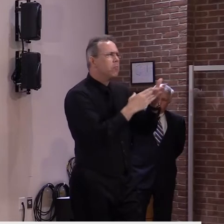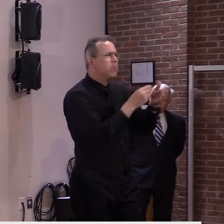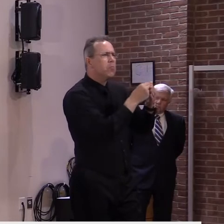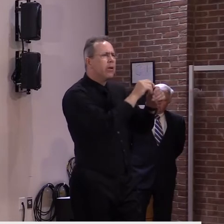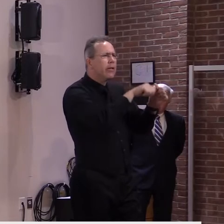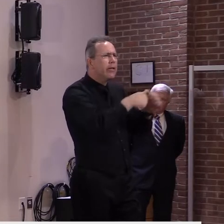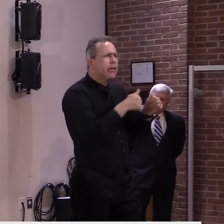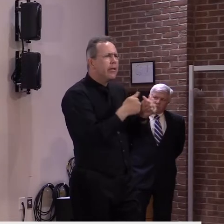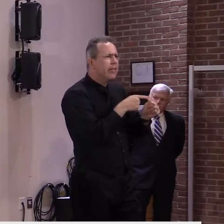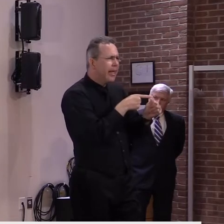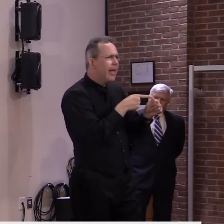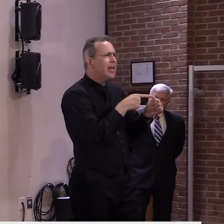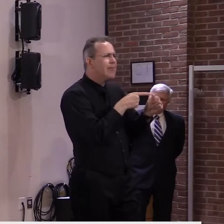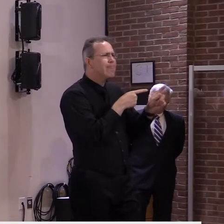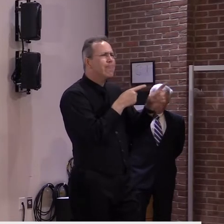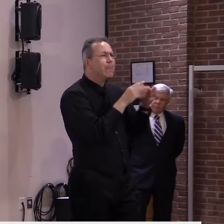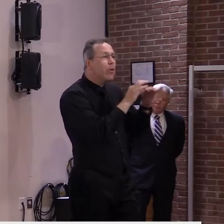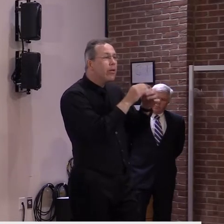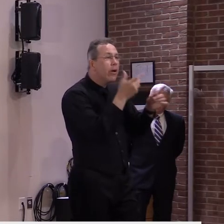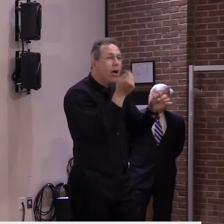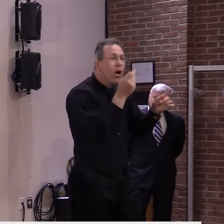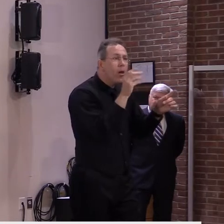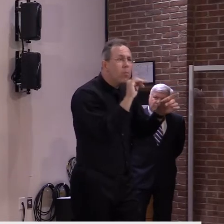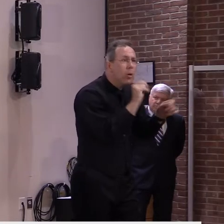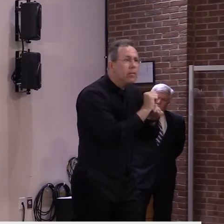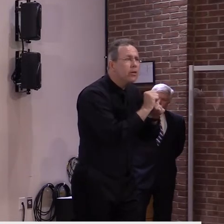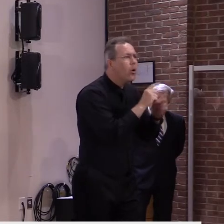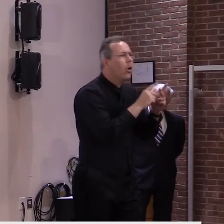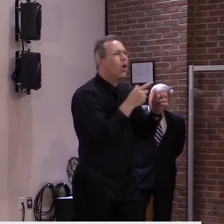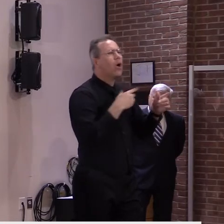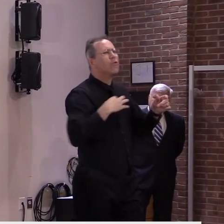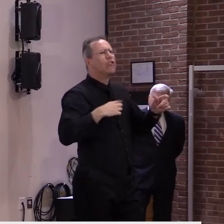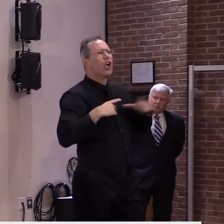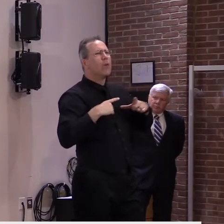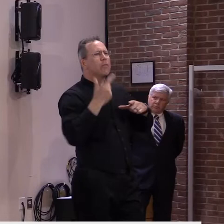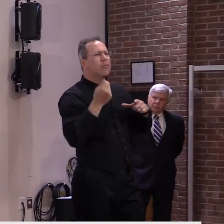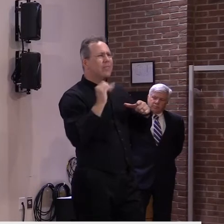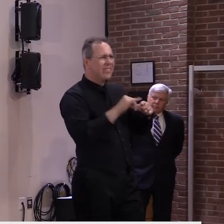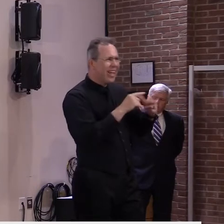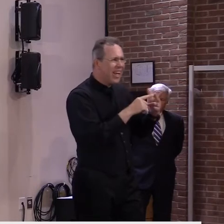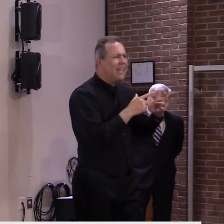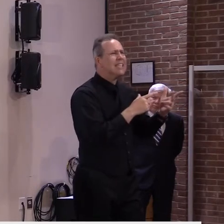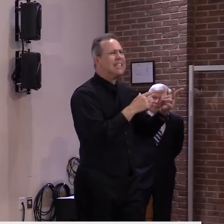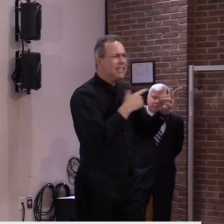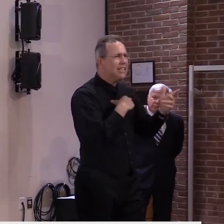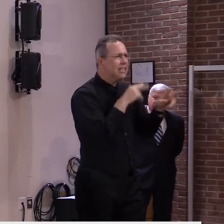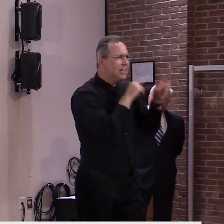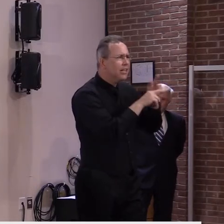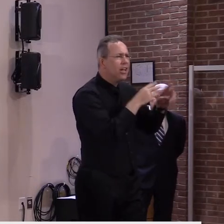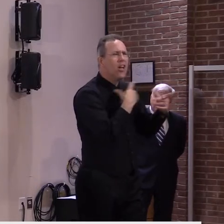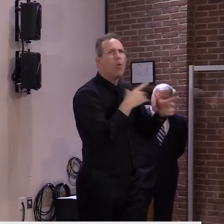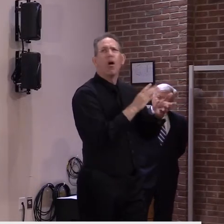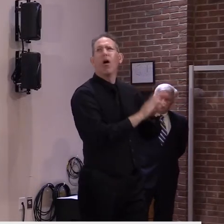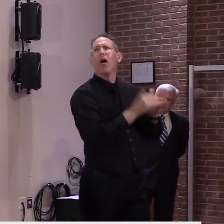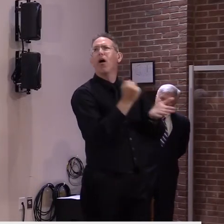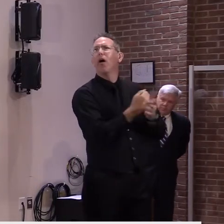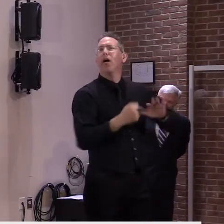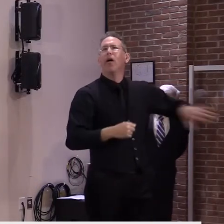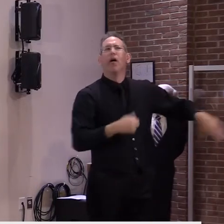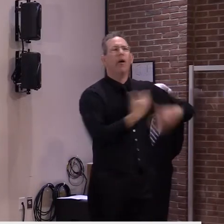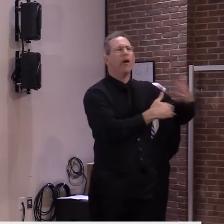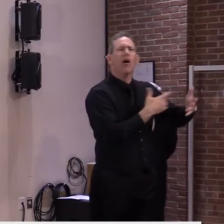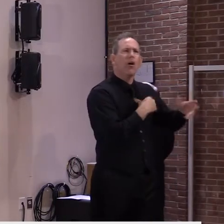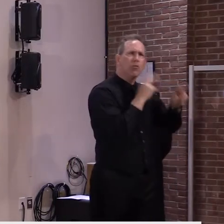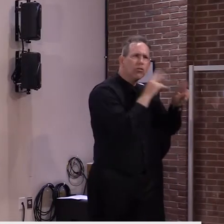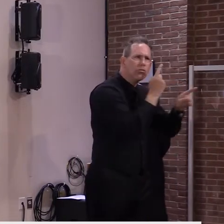down the pensions is fine, but it has to come with structural changes. And that's what's something that will happen next year.